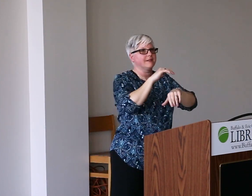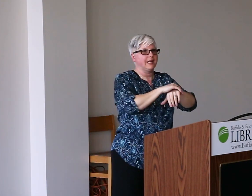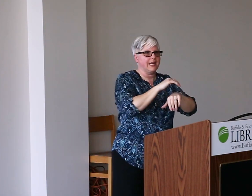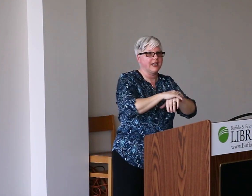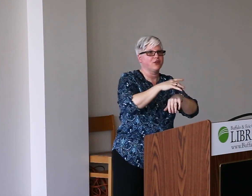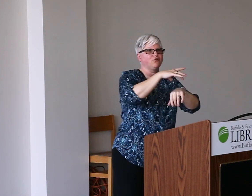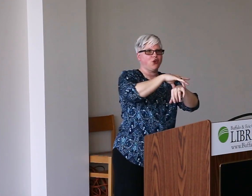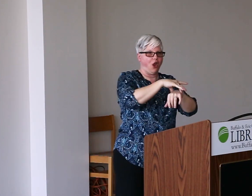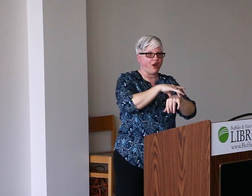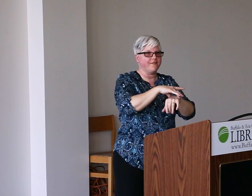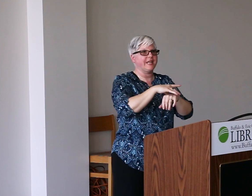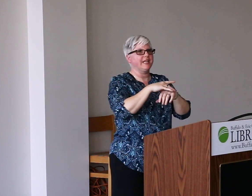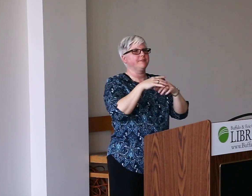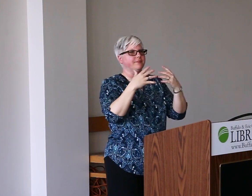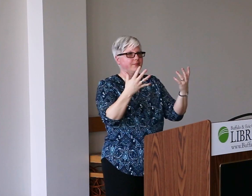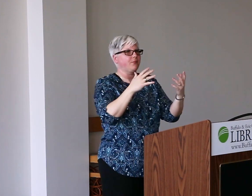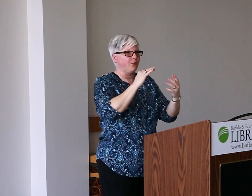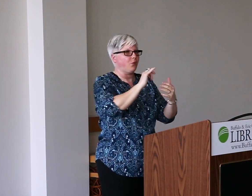math, science, English, you know,